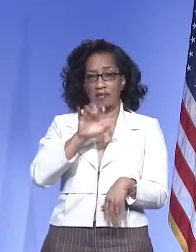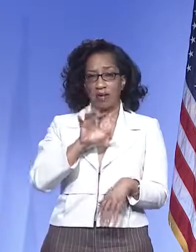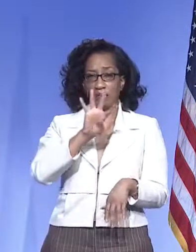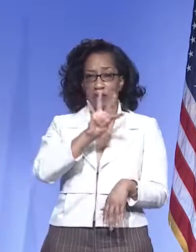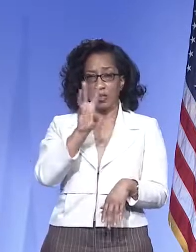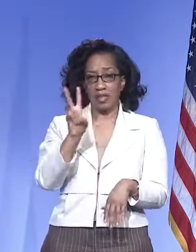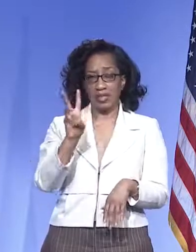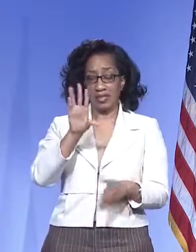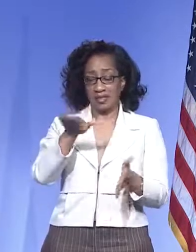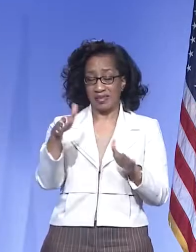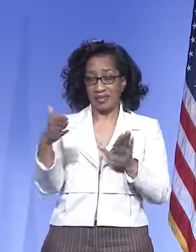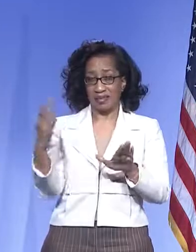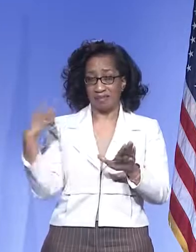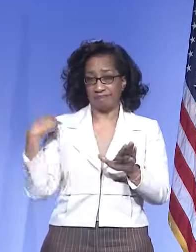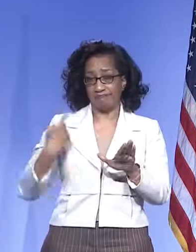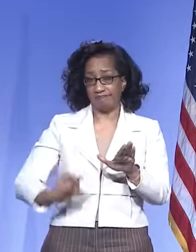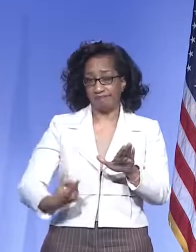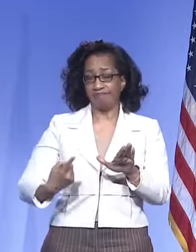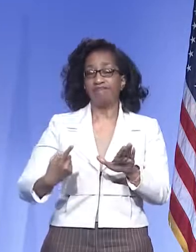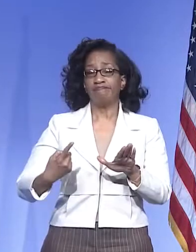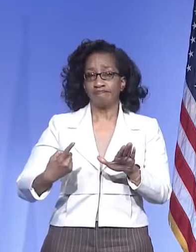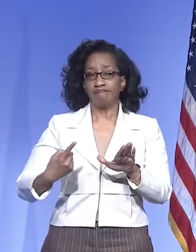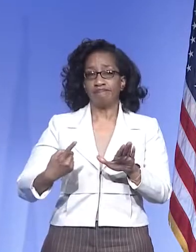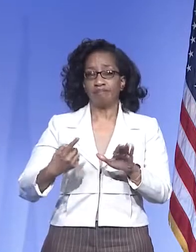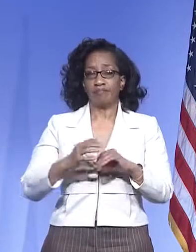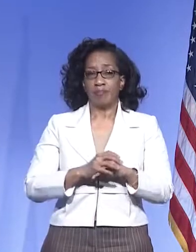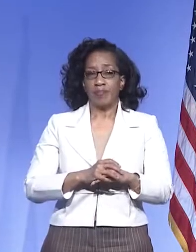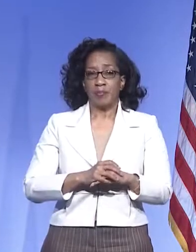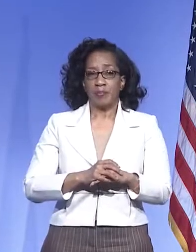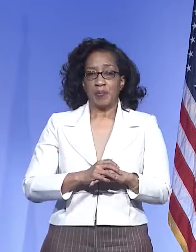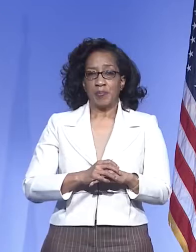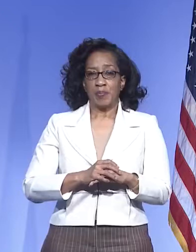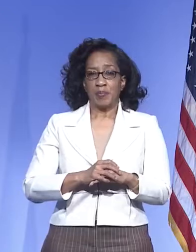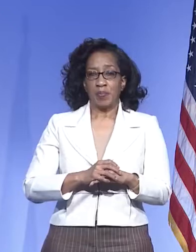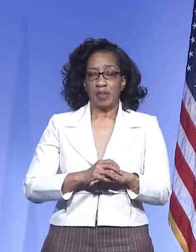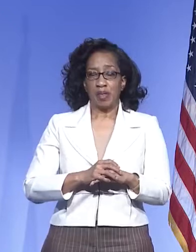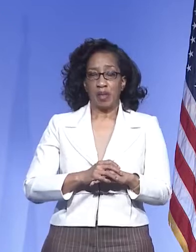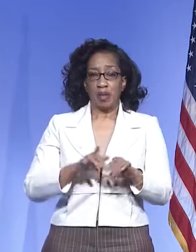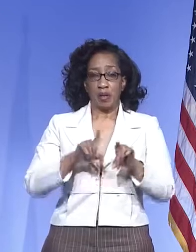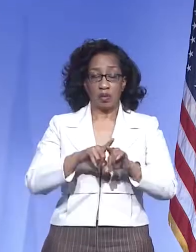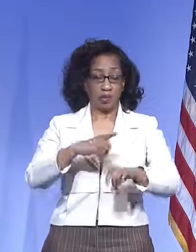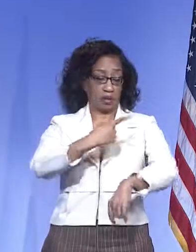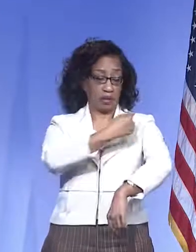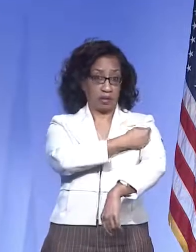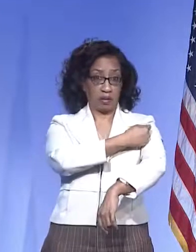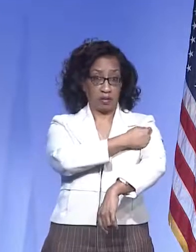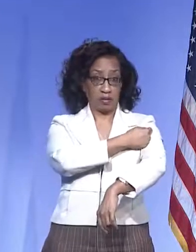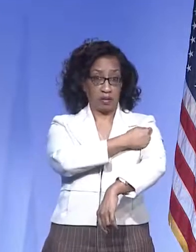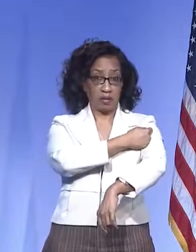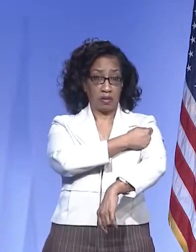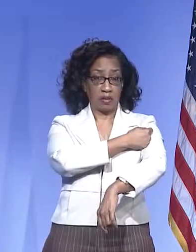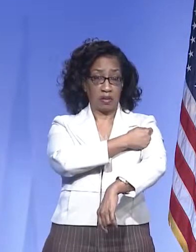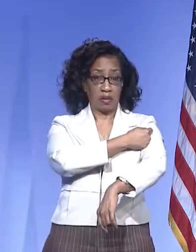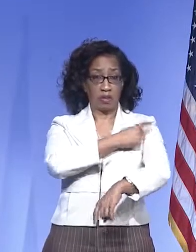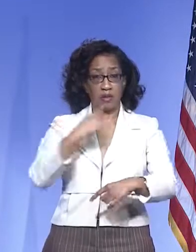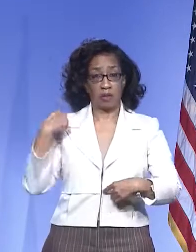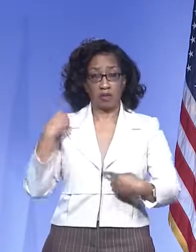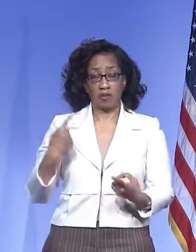1,546 deaths reported through this epidemic. And in the vaccine front, on the vaccine campaign, so